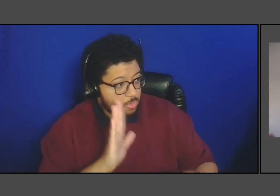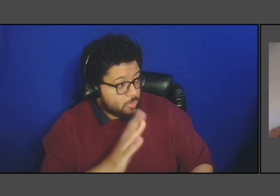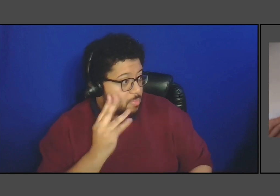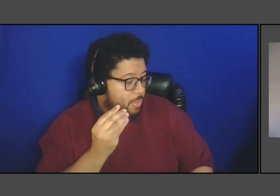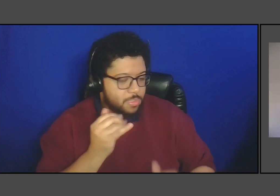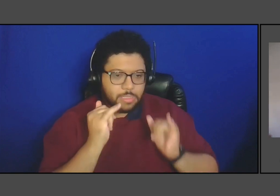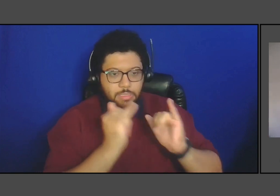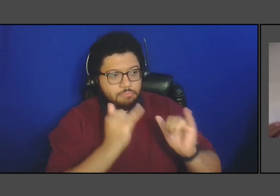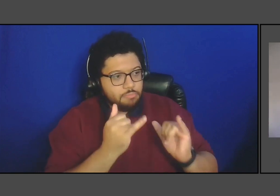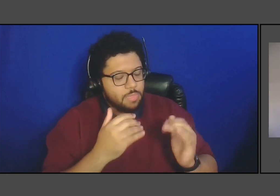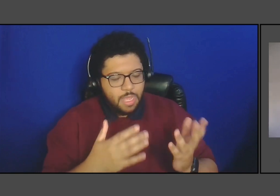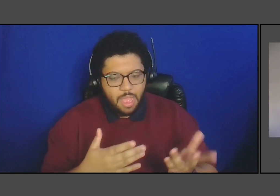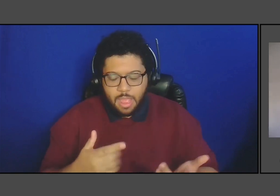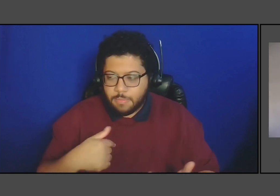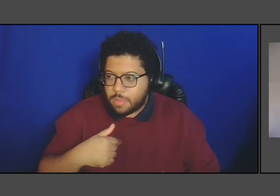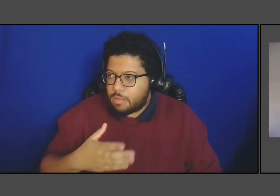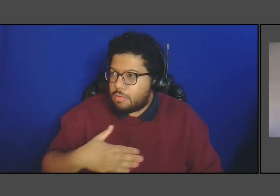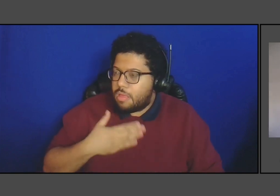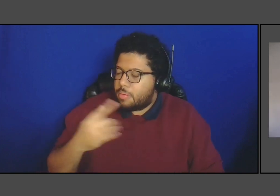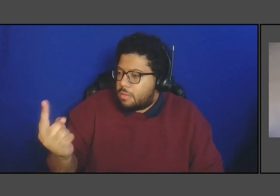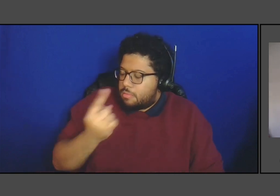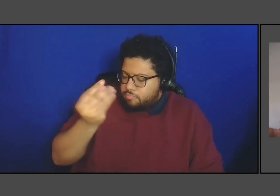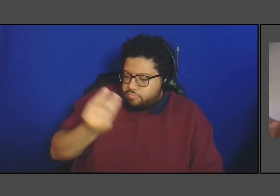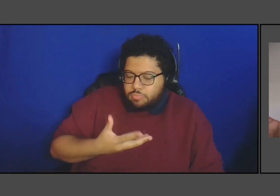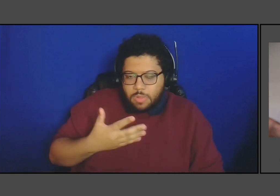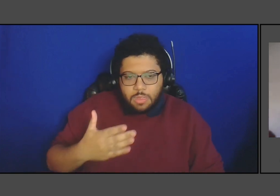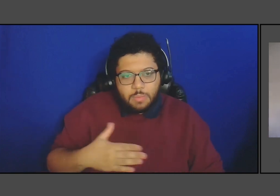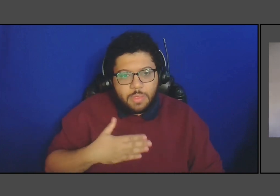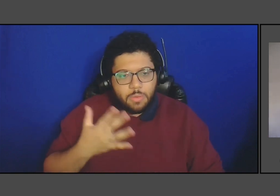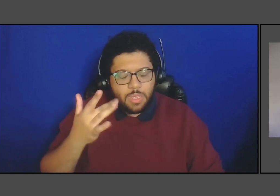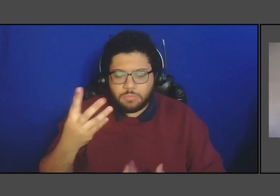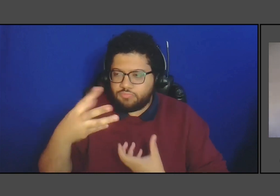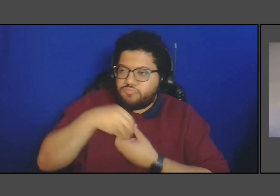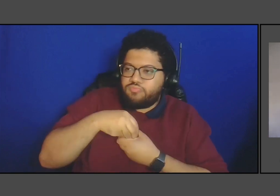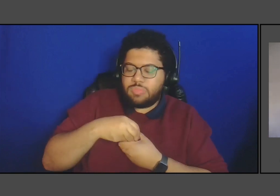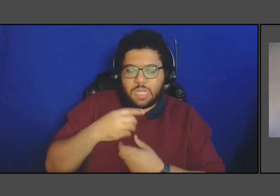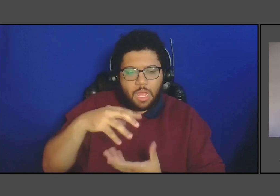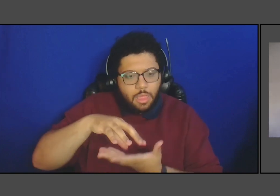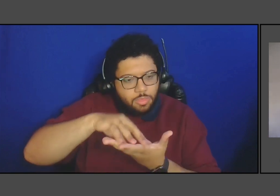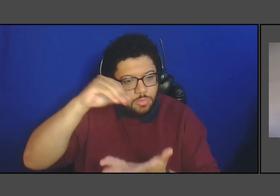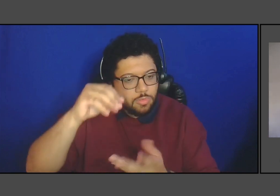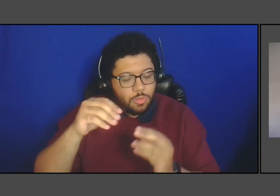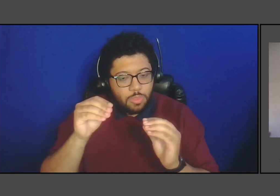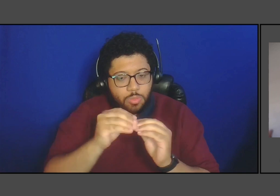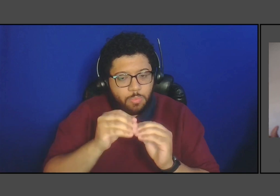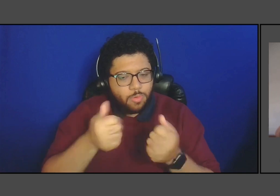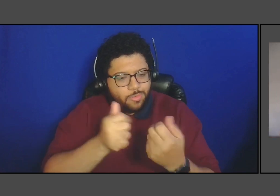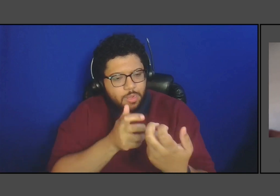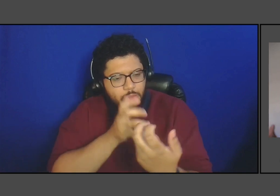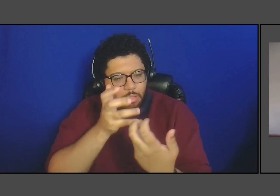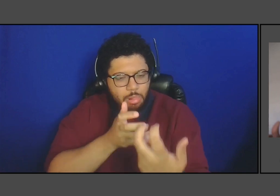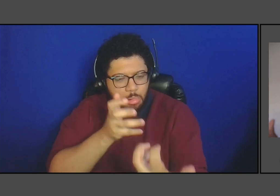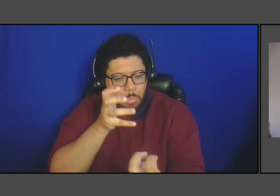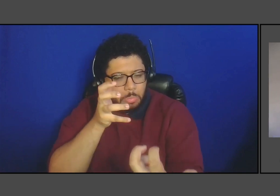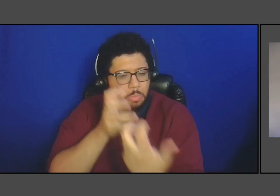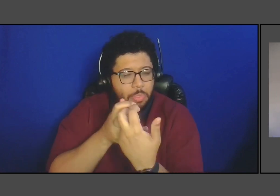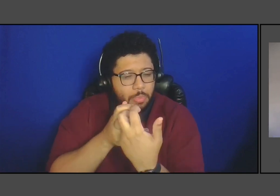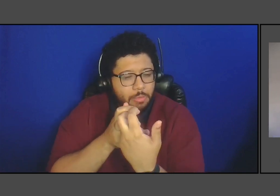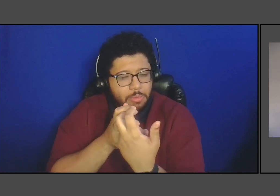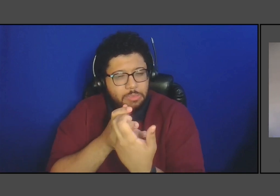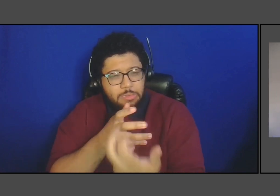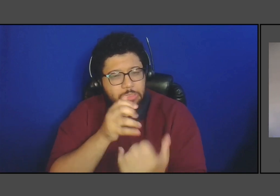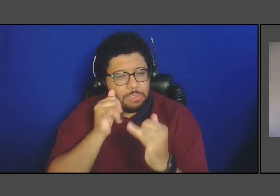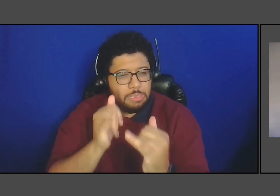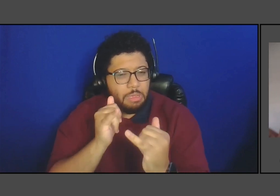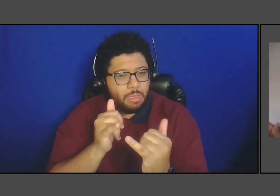that's a lesson that I learned that I carry with me to this day. It's like the more that we try to fit in, you're not really going to reach